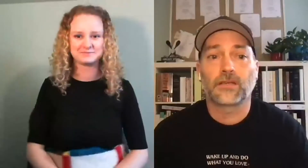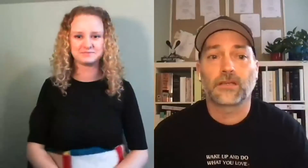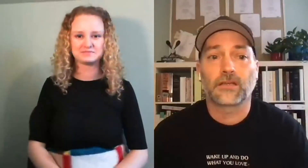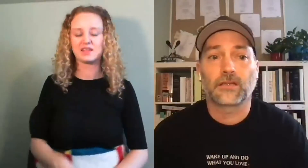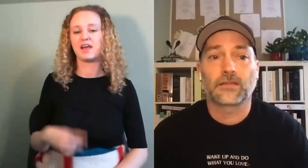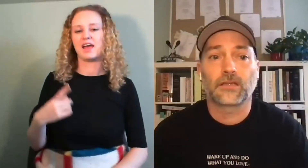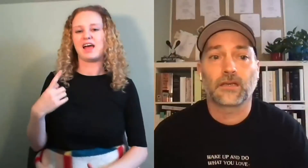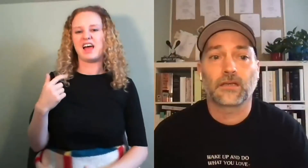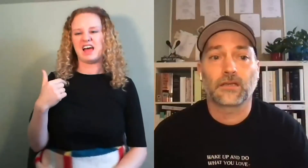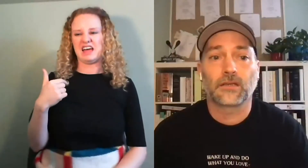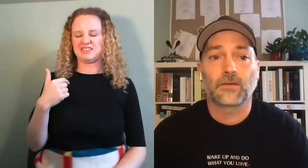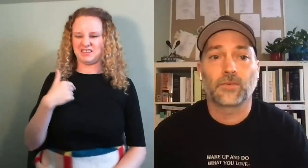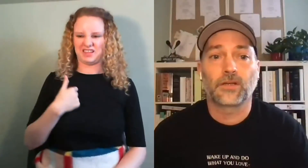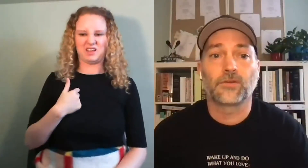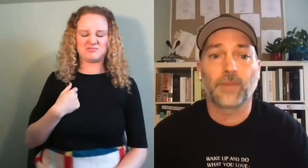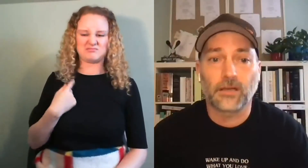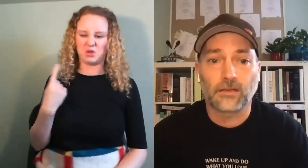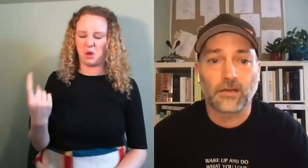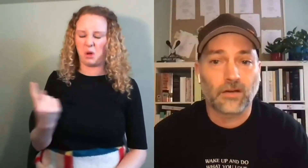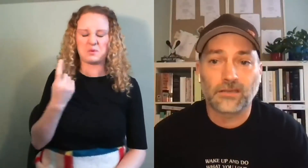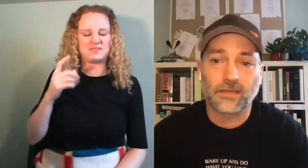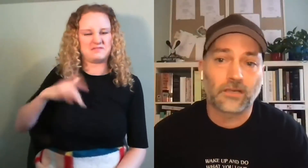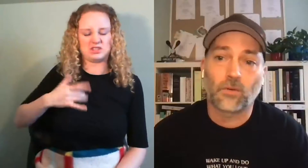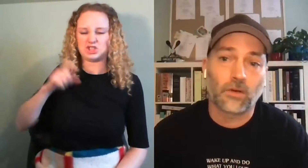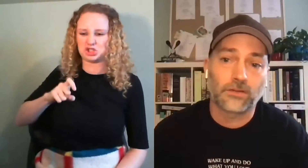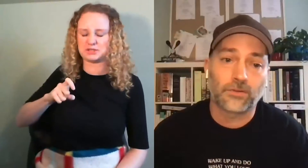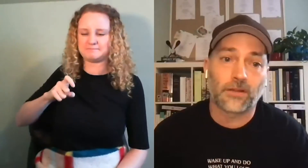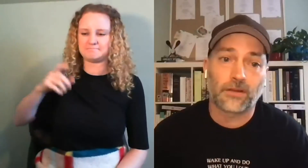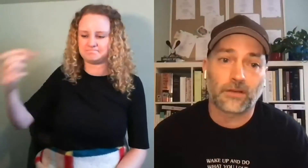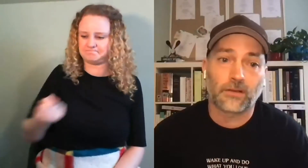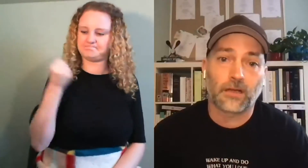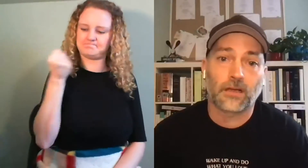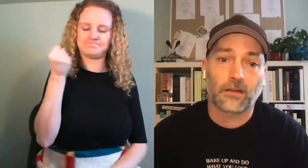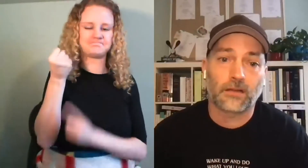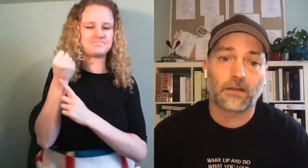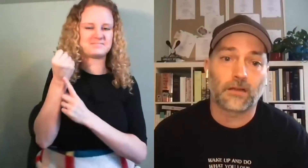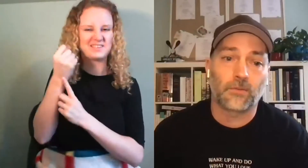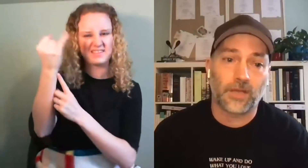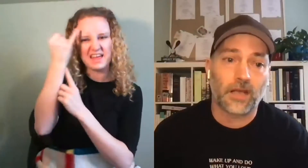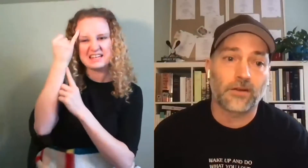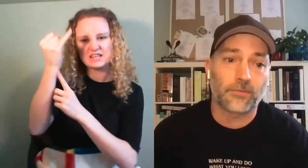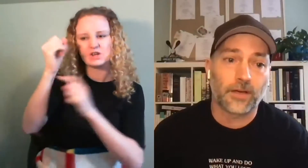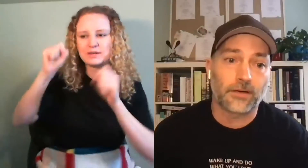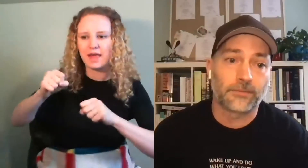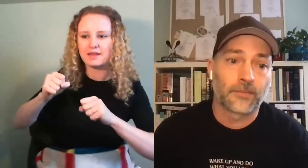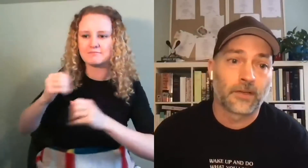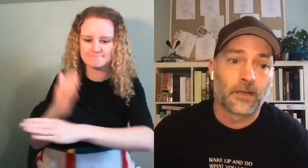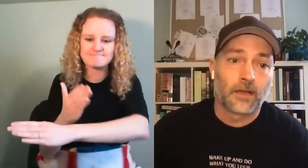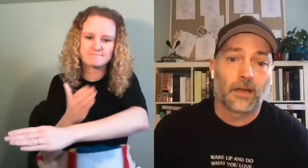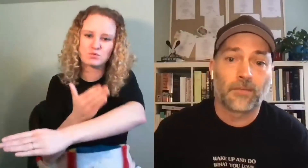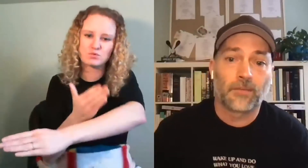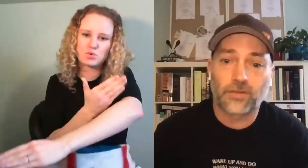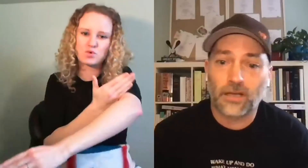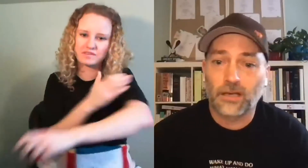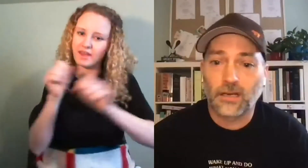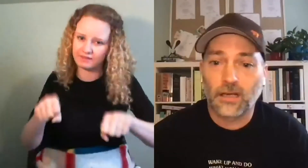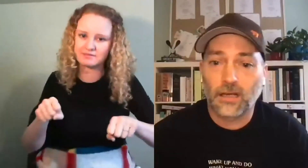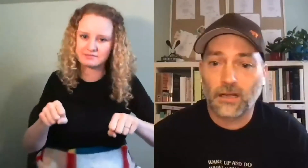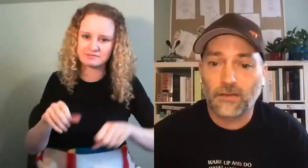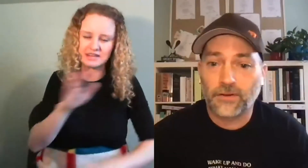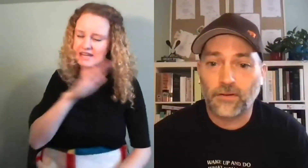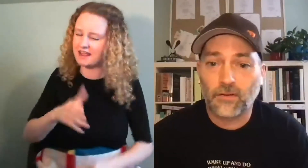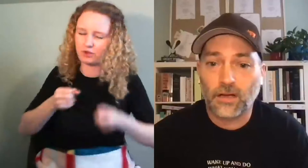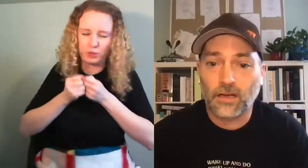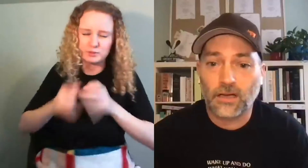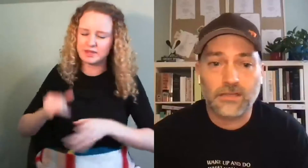of the idea that we can do better. And honestly, I don't want to. I think we can do better. I'm going to try